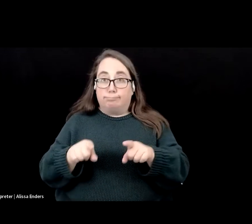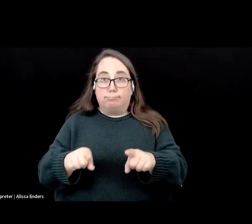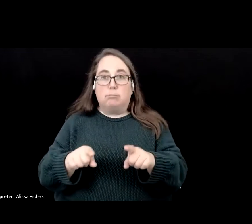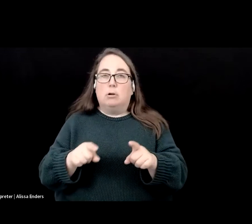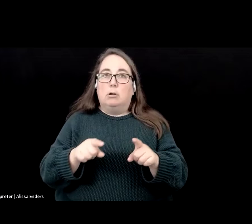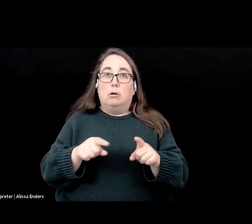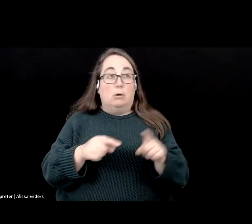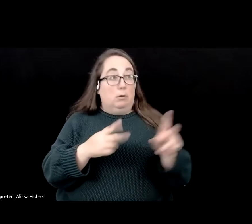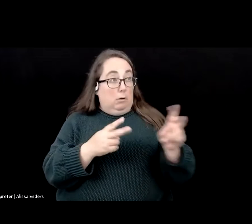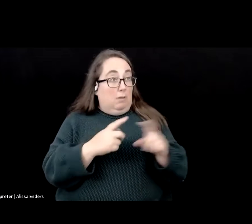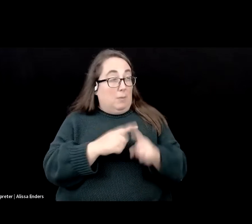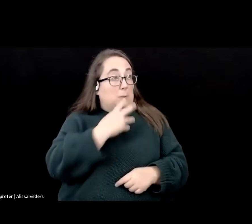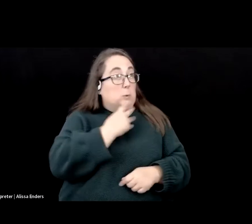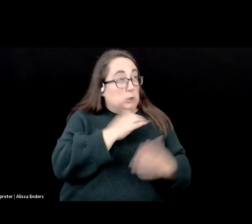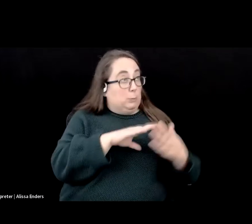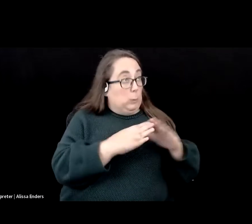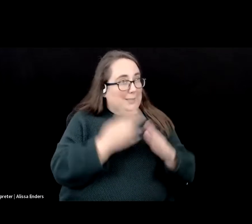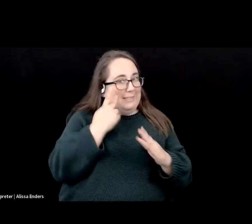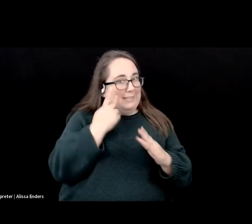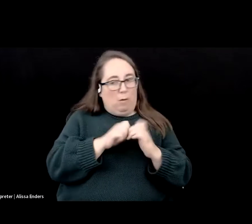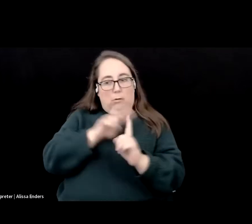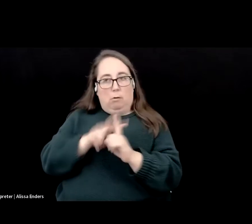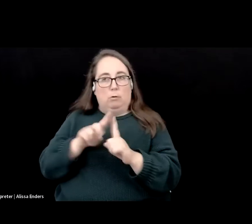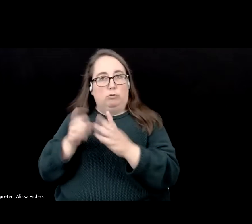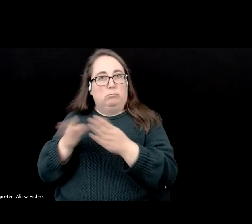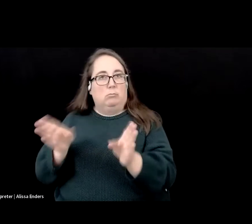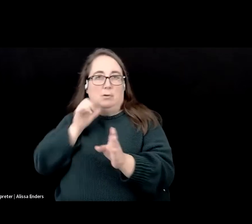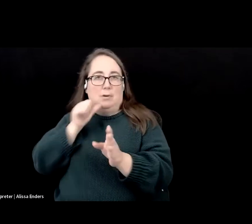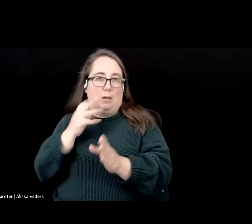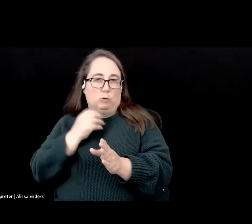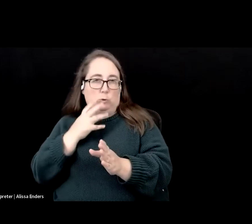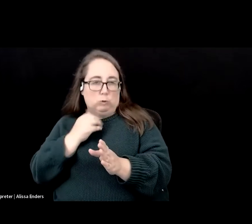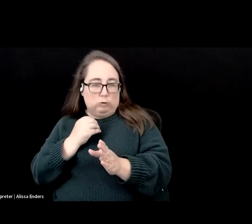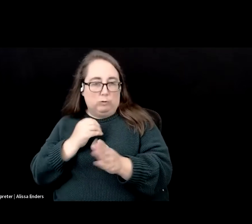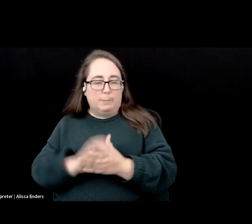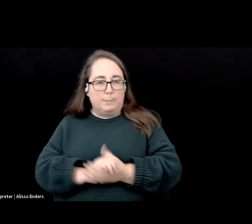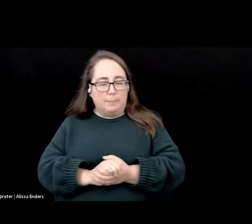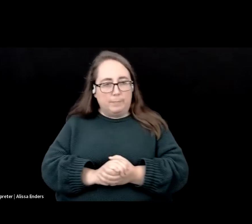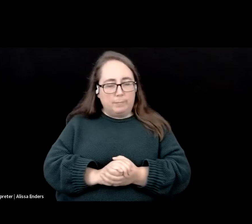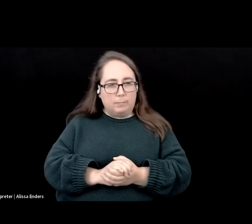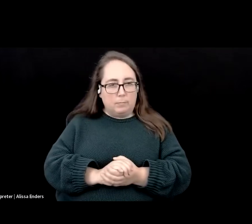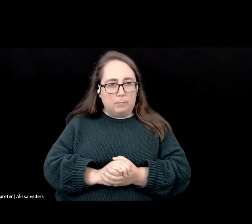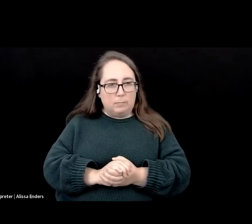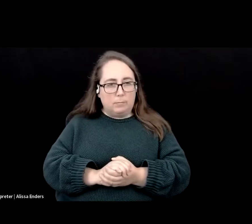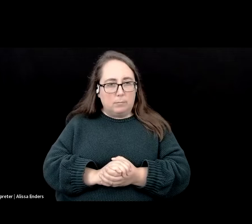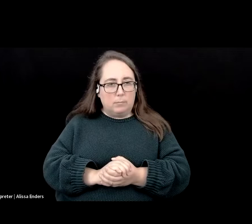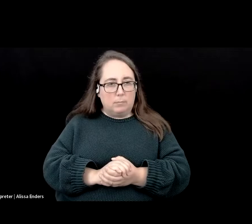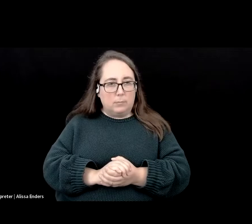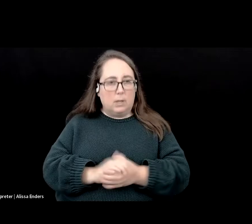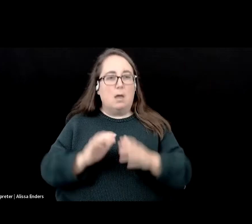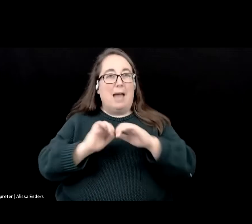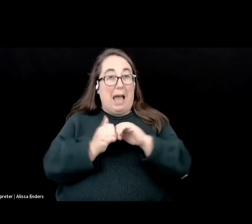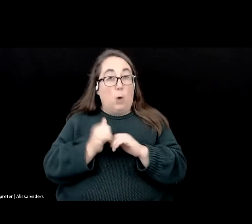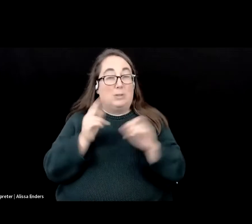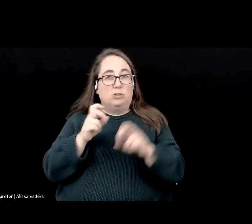our secular discourse in new ways. Not necessarily in the specific concept of the positions articulated, but in the ways that the issues have been talked